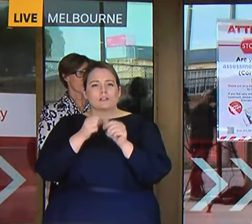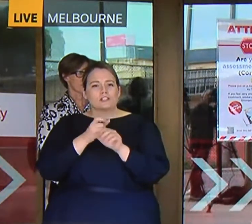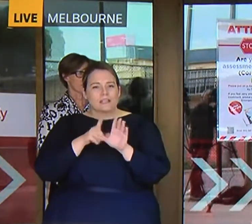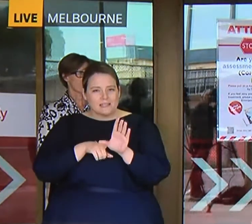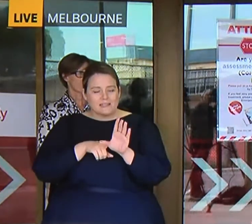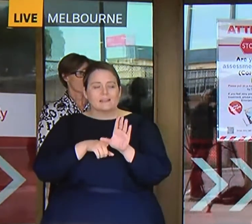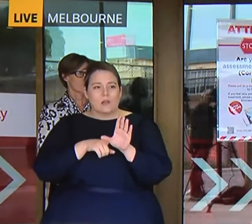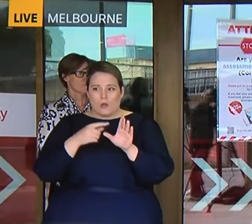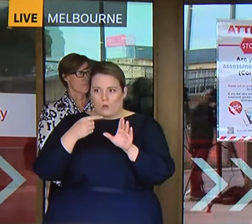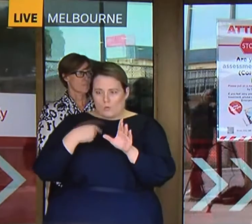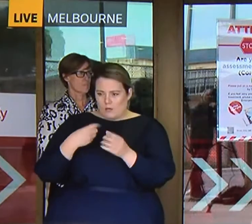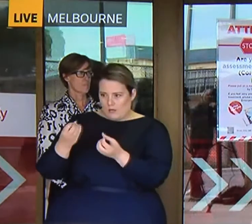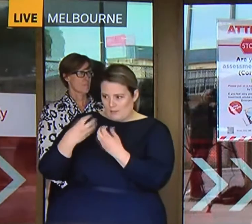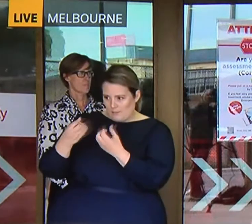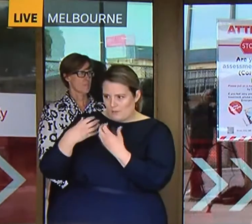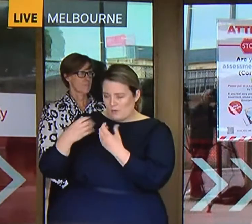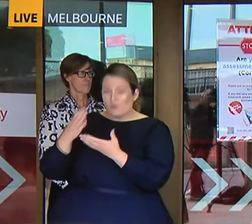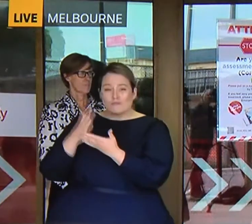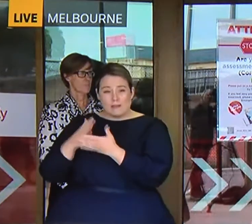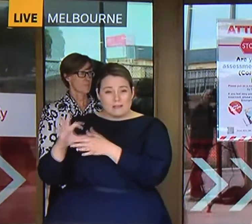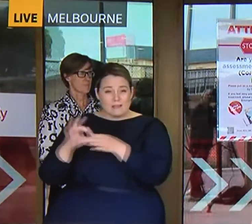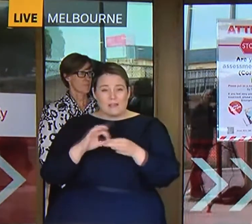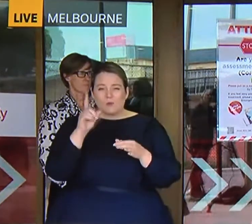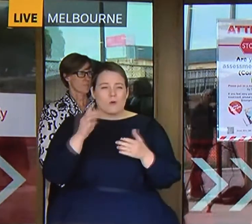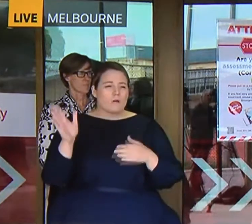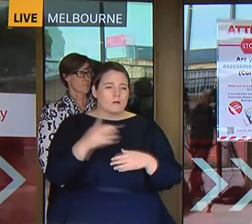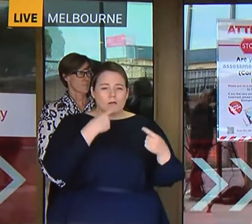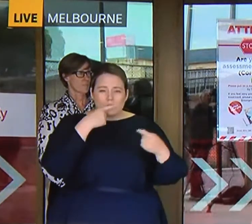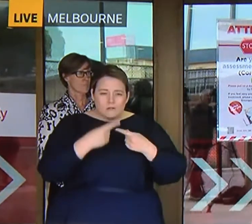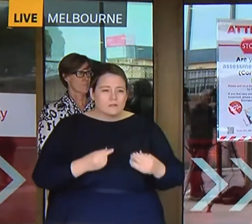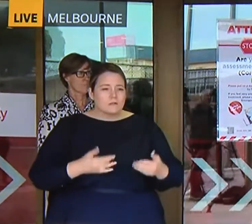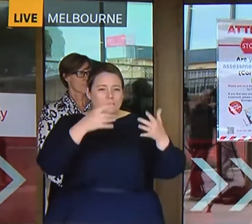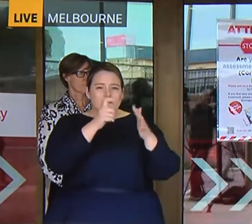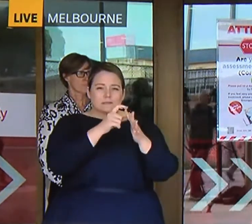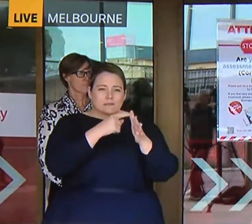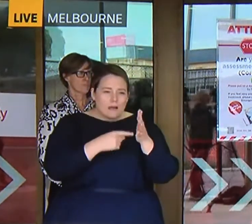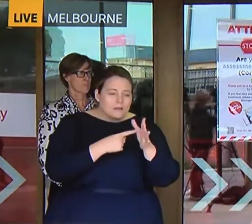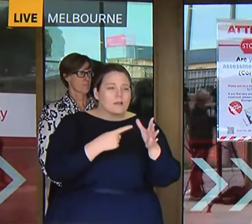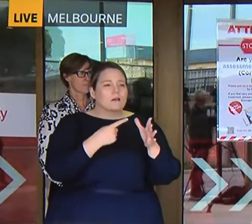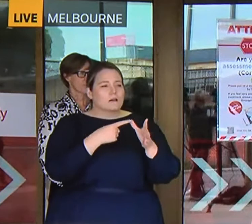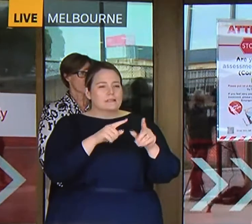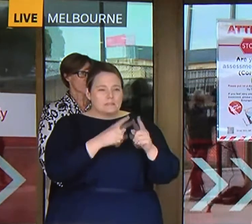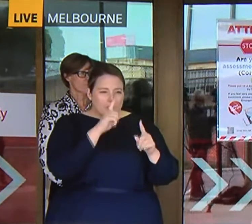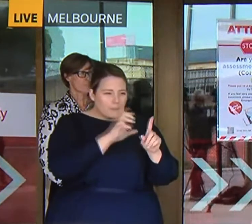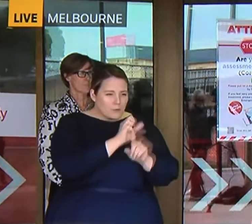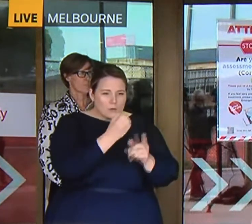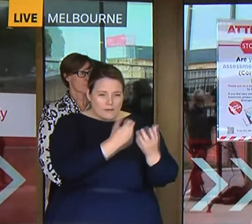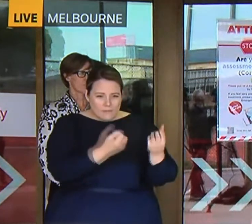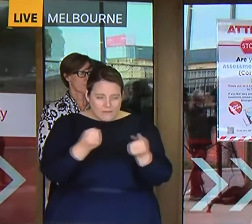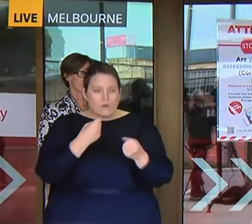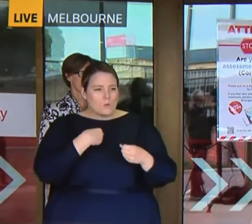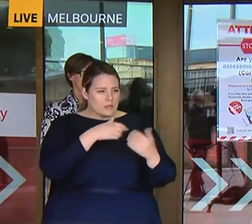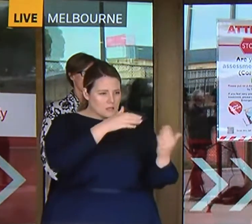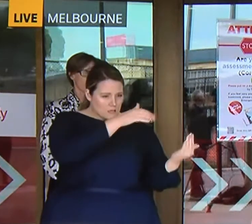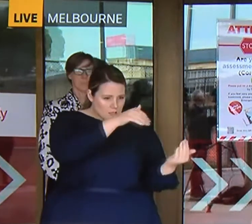input, particularly off the back of the data, the cases, everything we're seeing from experts around the country, which will allow for the